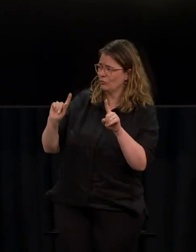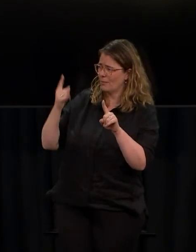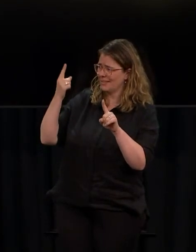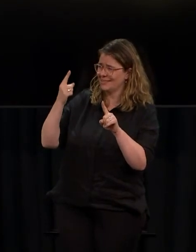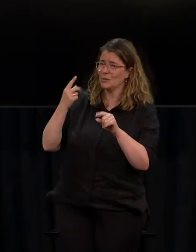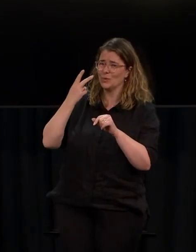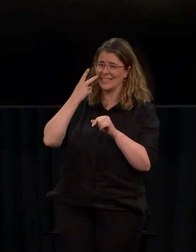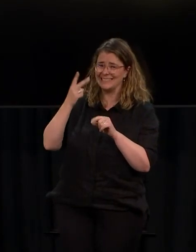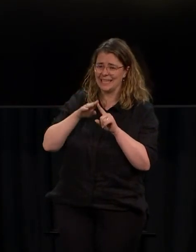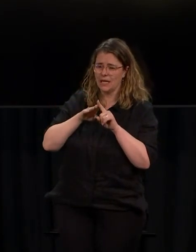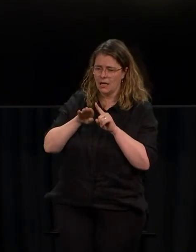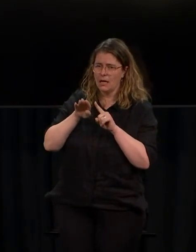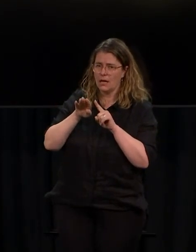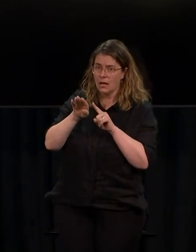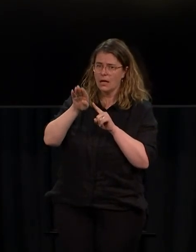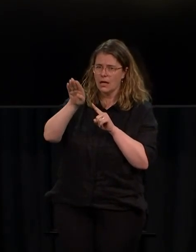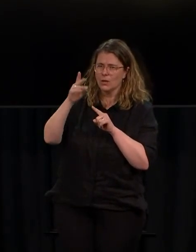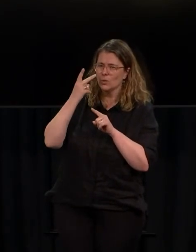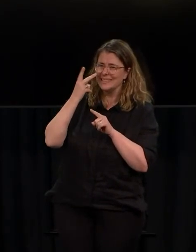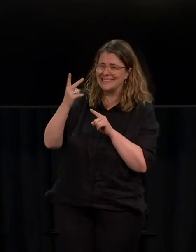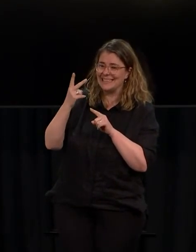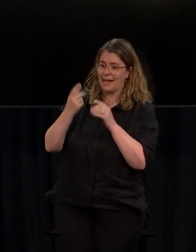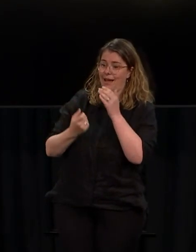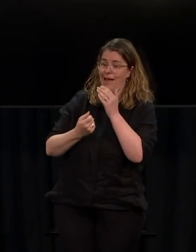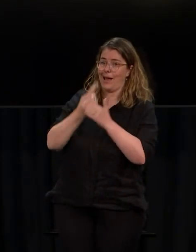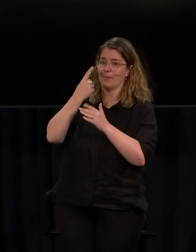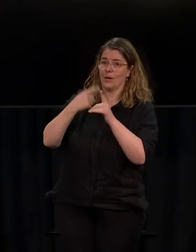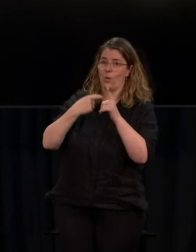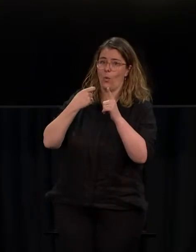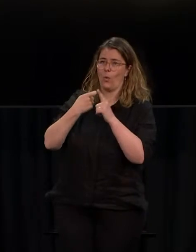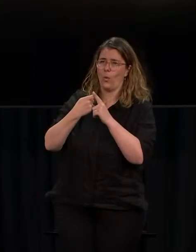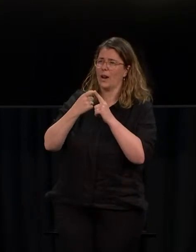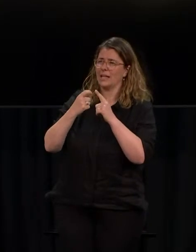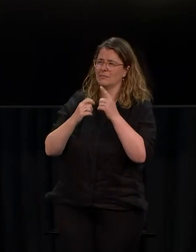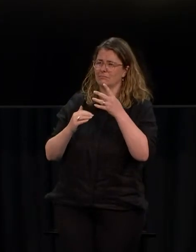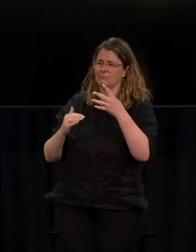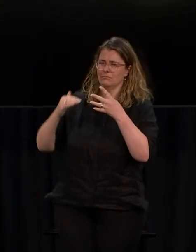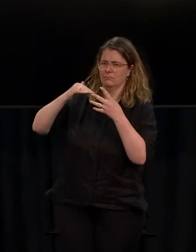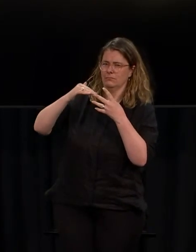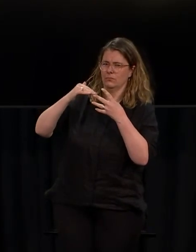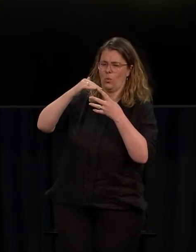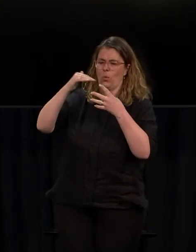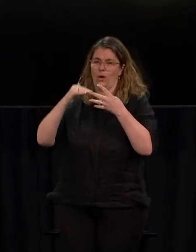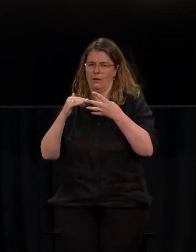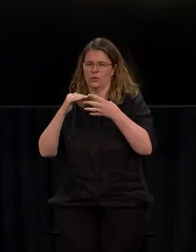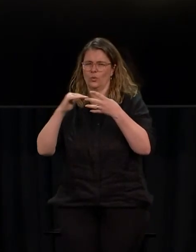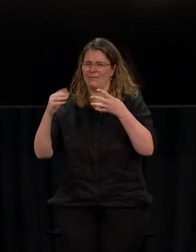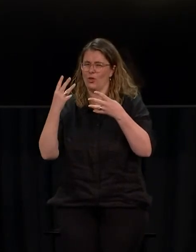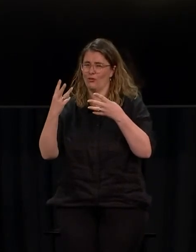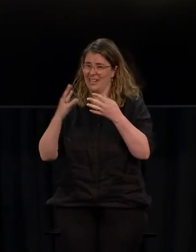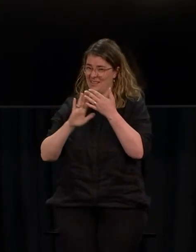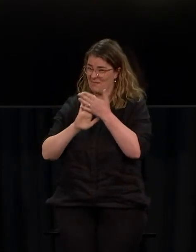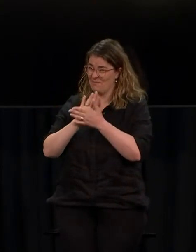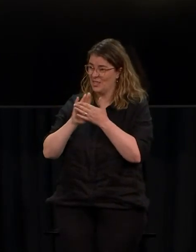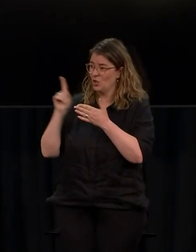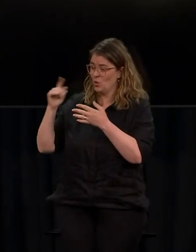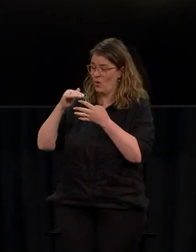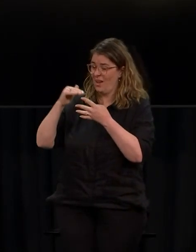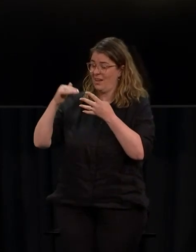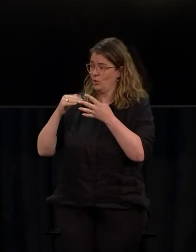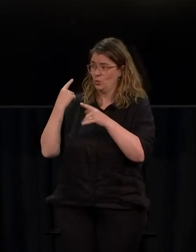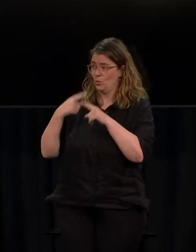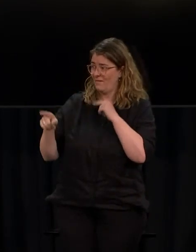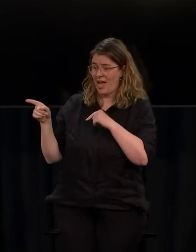clear incremental rise when you moved Auckland to level 3. So did you move Auckland out of level 4 too